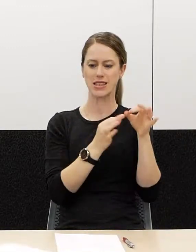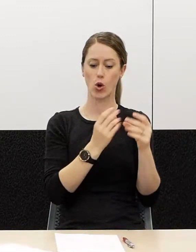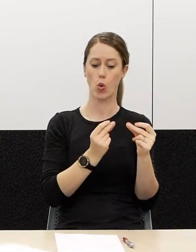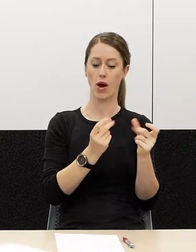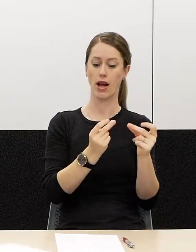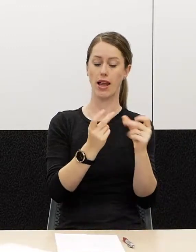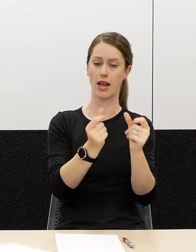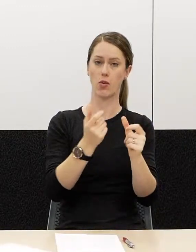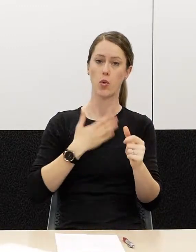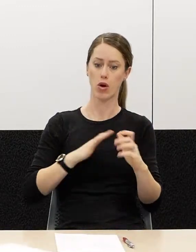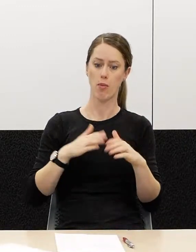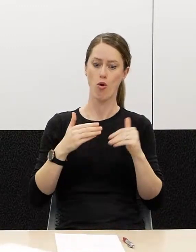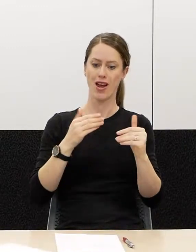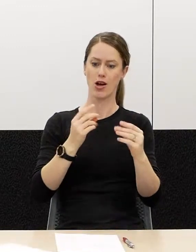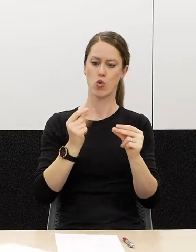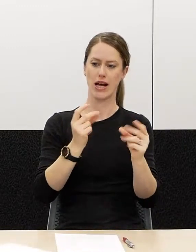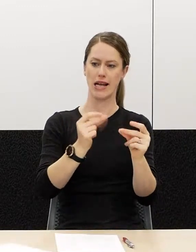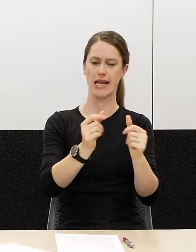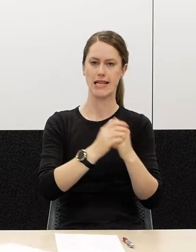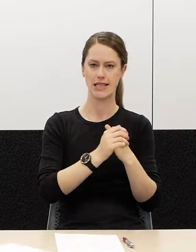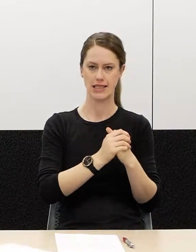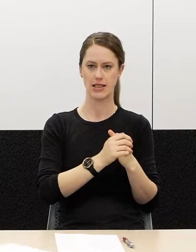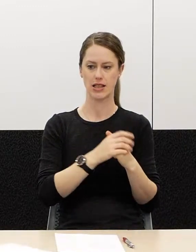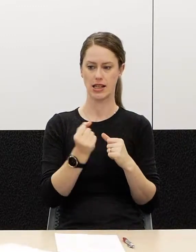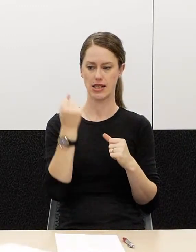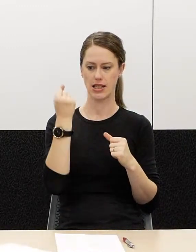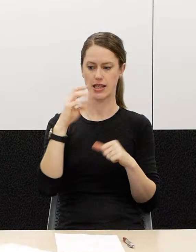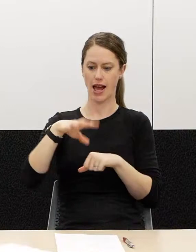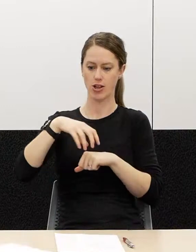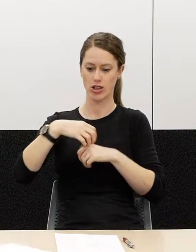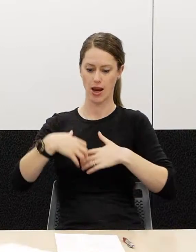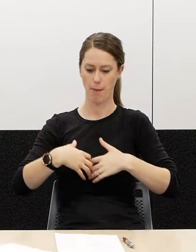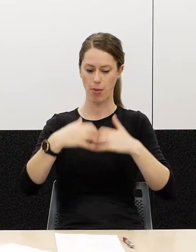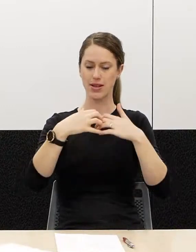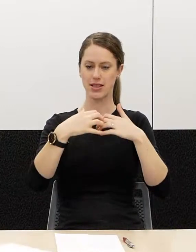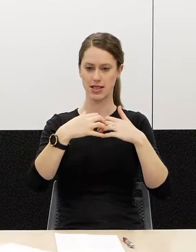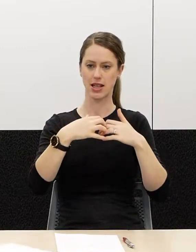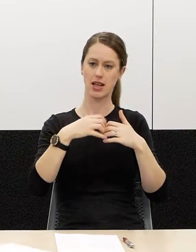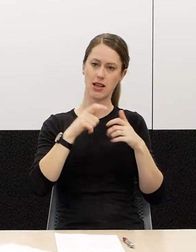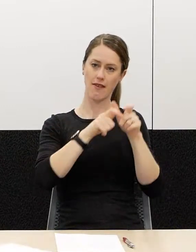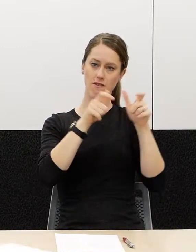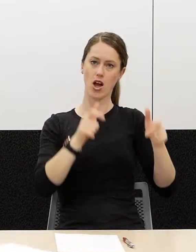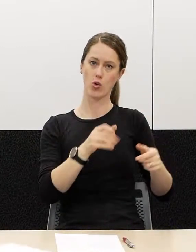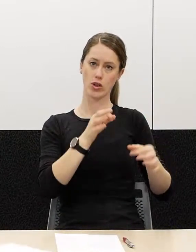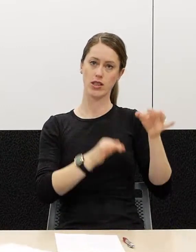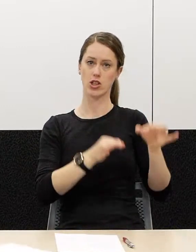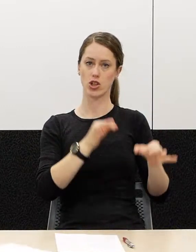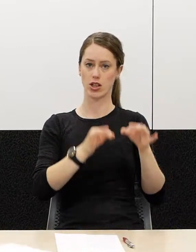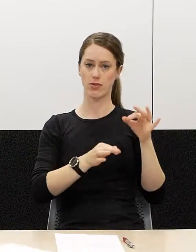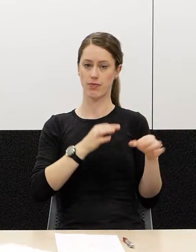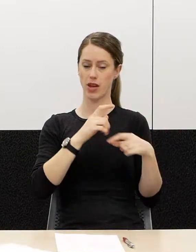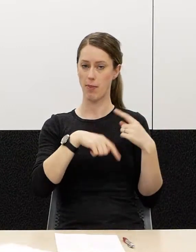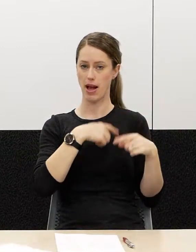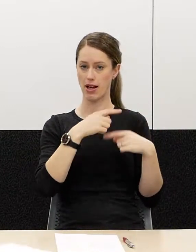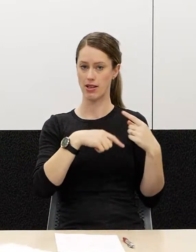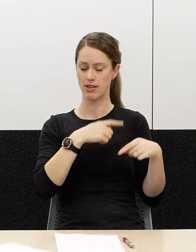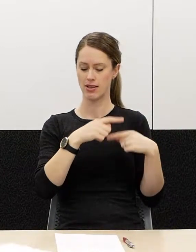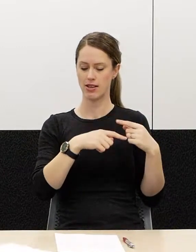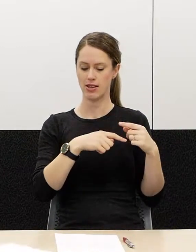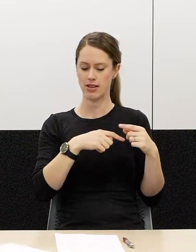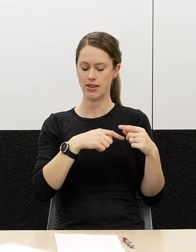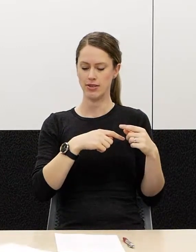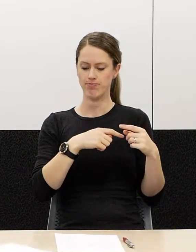quickly, because we want to be moving quickly and getting the agency implemented. So that the final decision about the